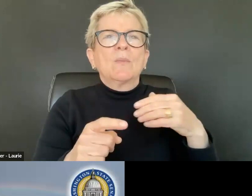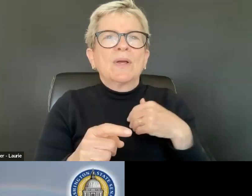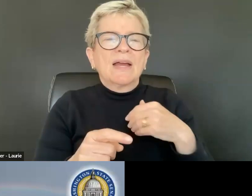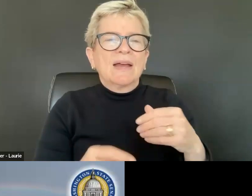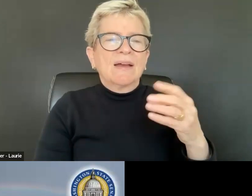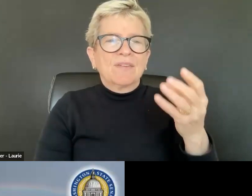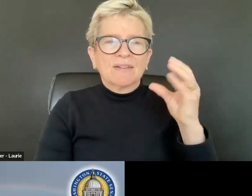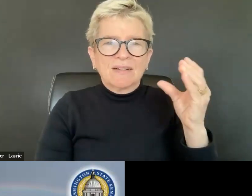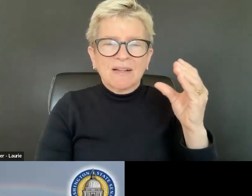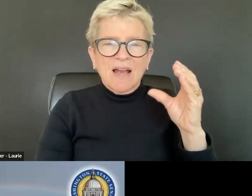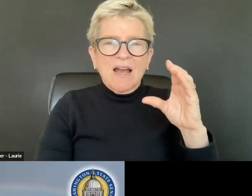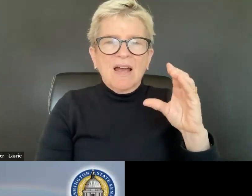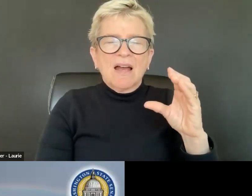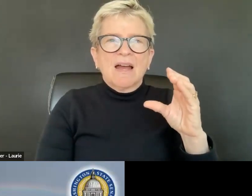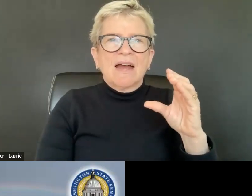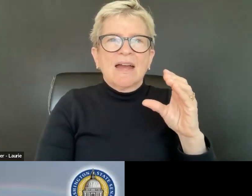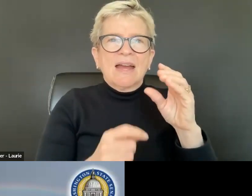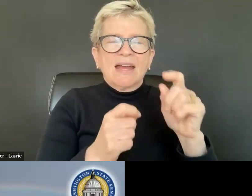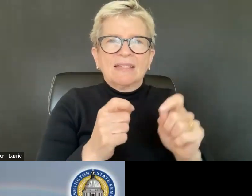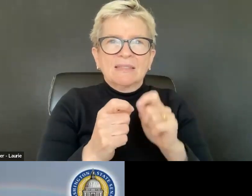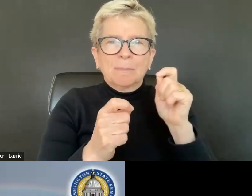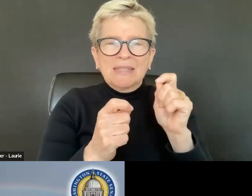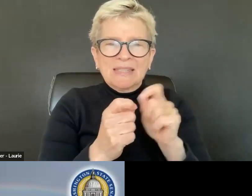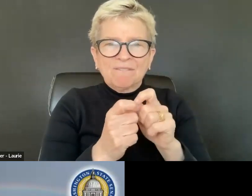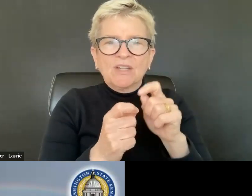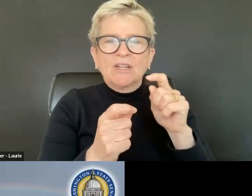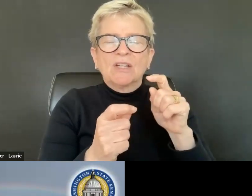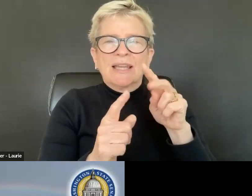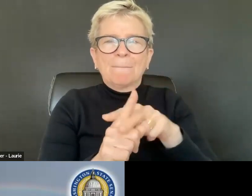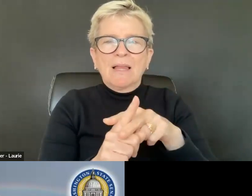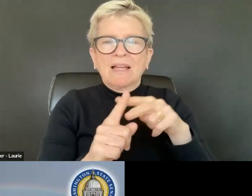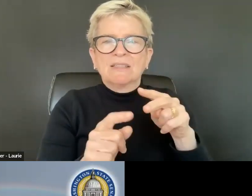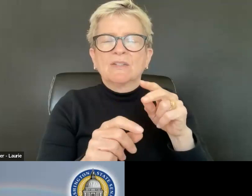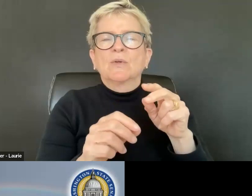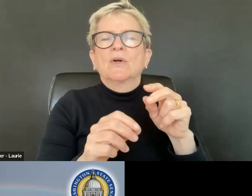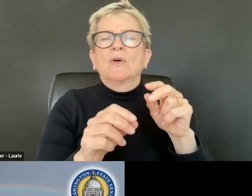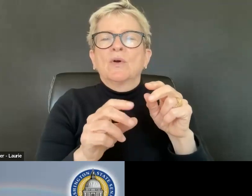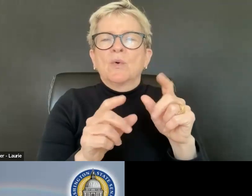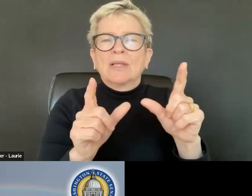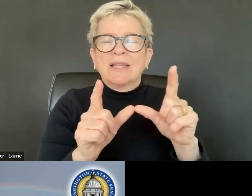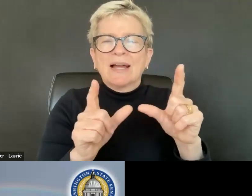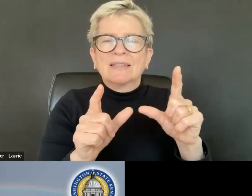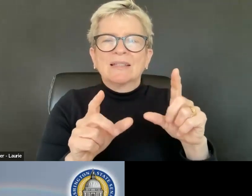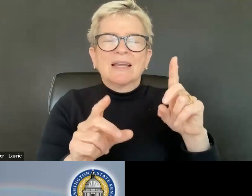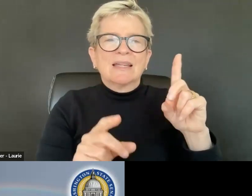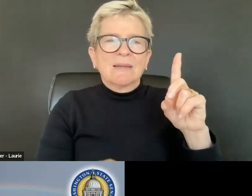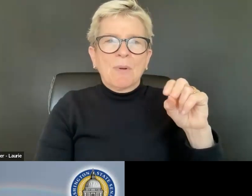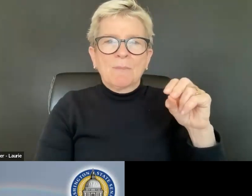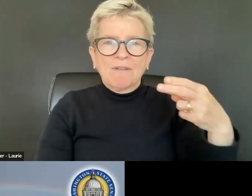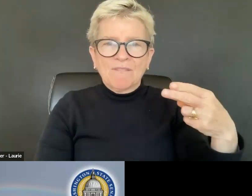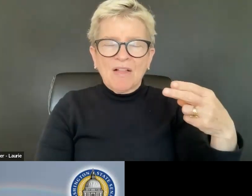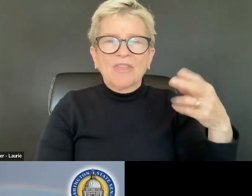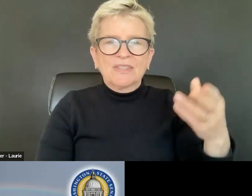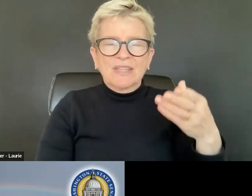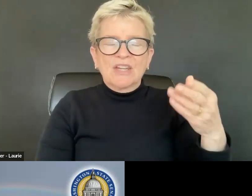very specific to a very specific license. And I'm glad Department of Health is here, because they can pop in anytime. So this one